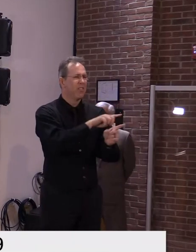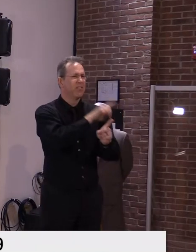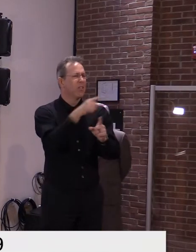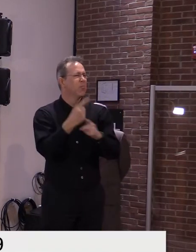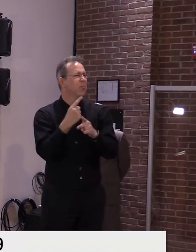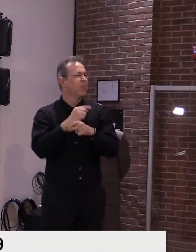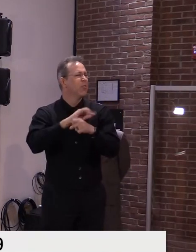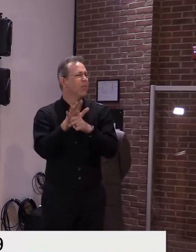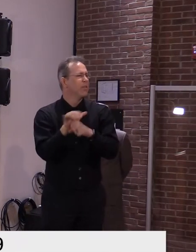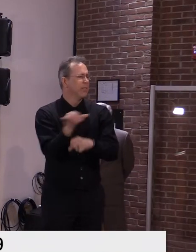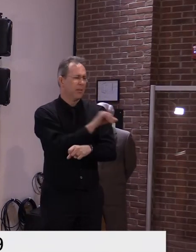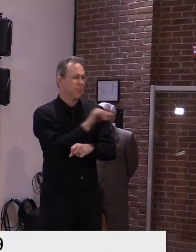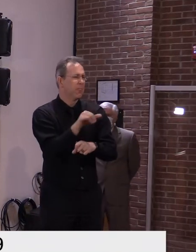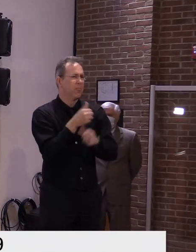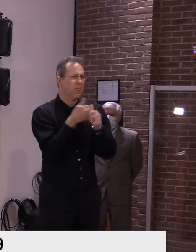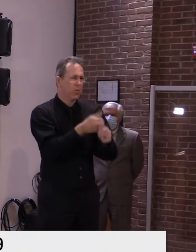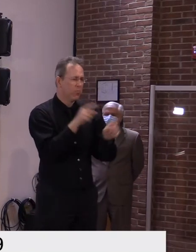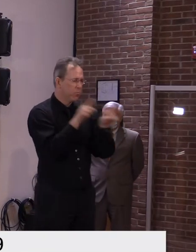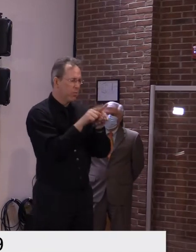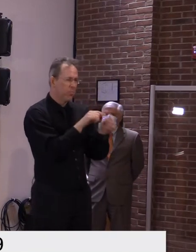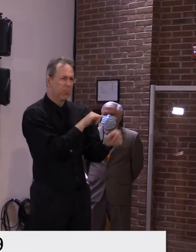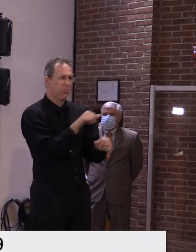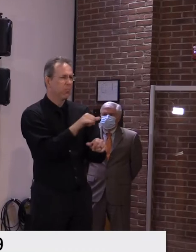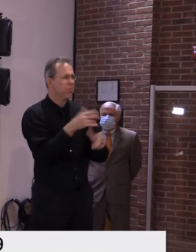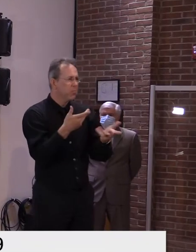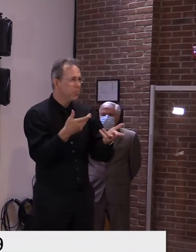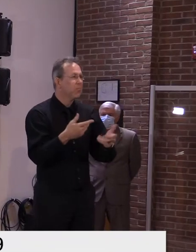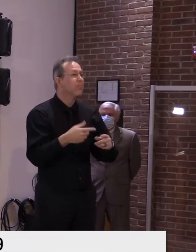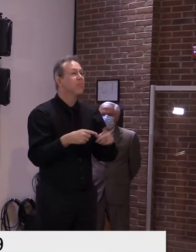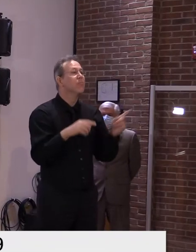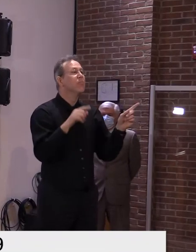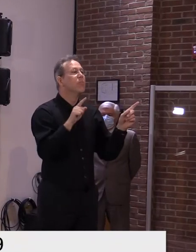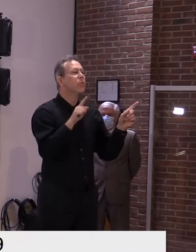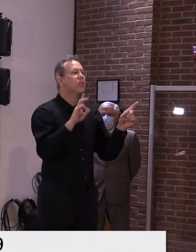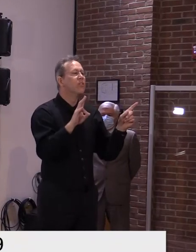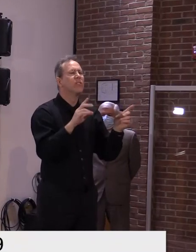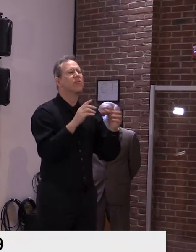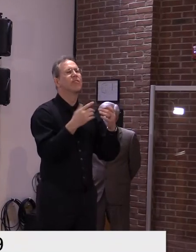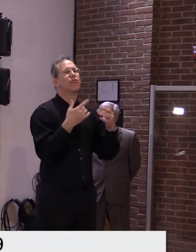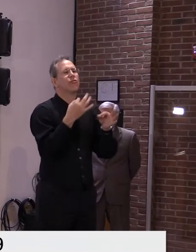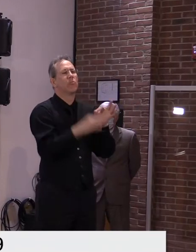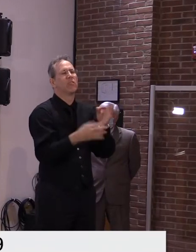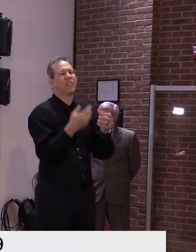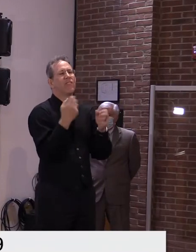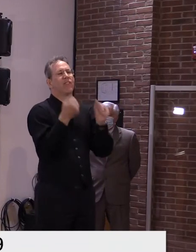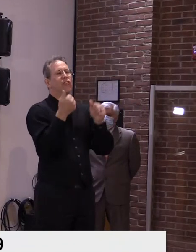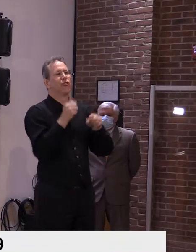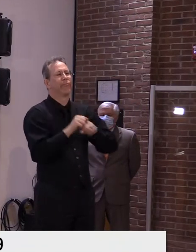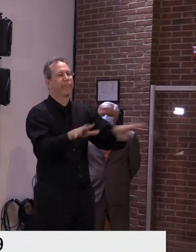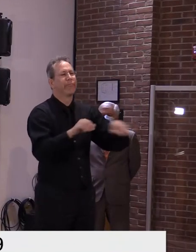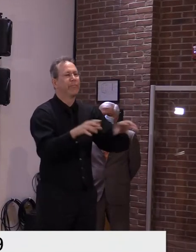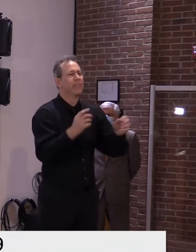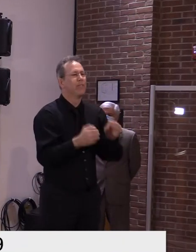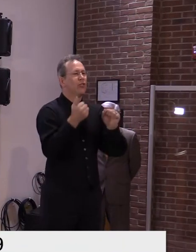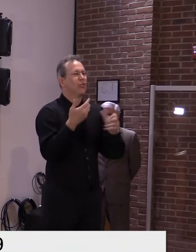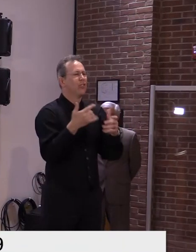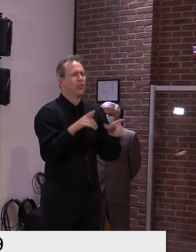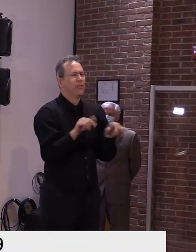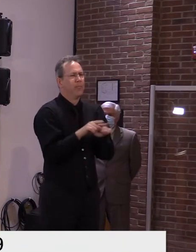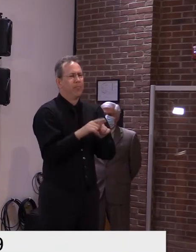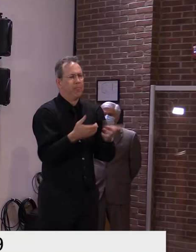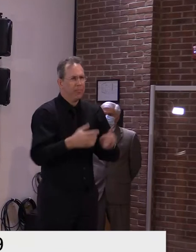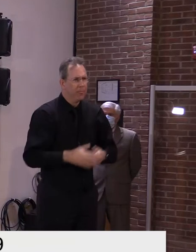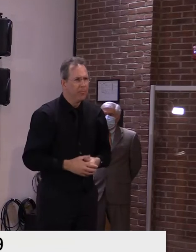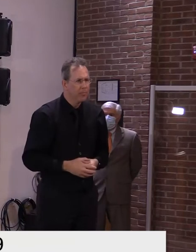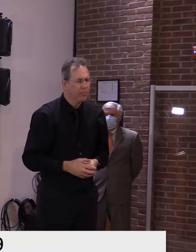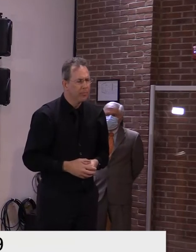things. It just does it a little better than the previous one. But nothing else about it has really changed. And thank goodness we've got